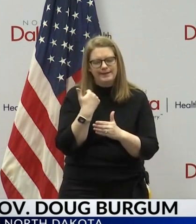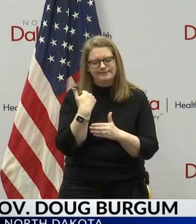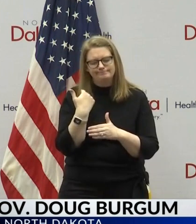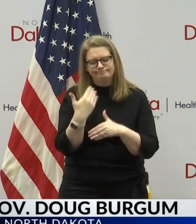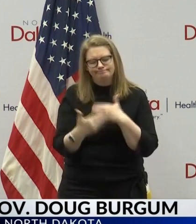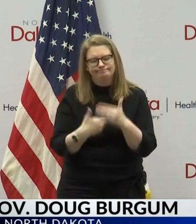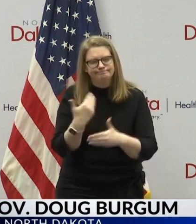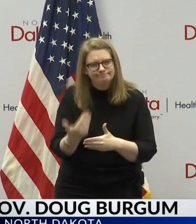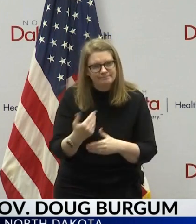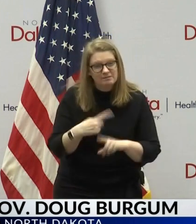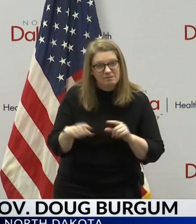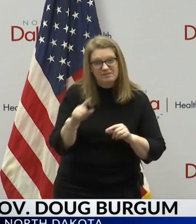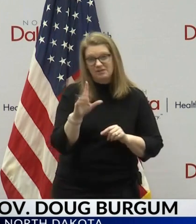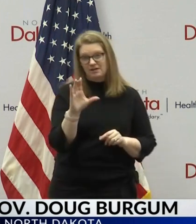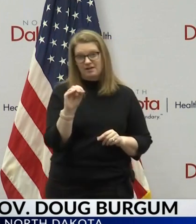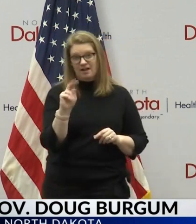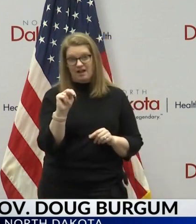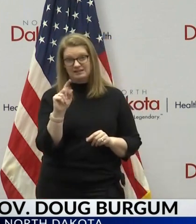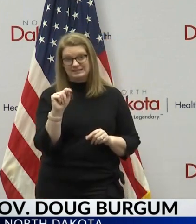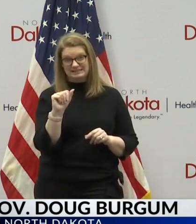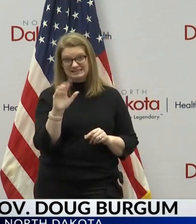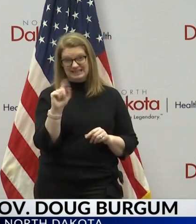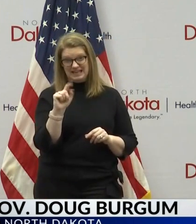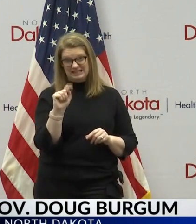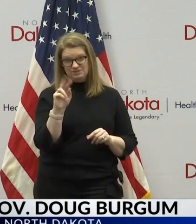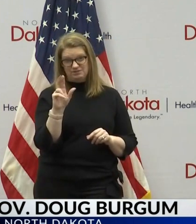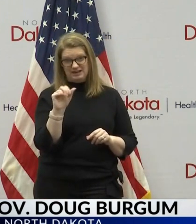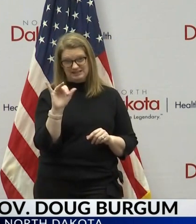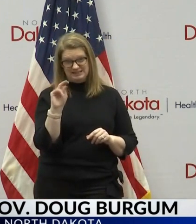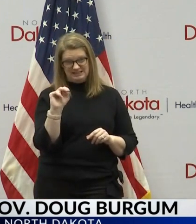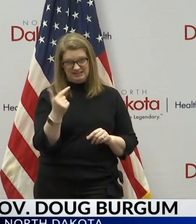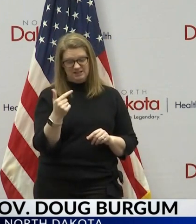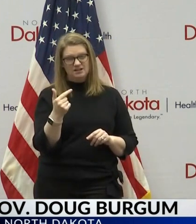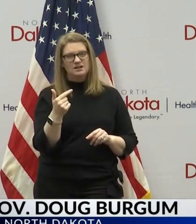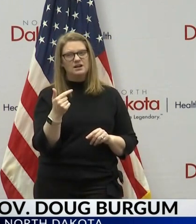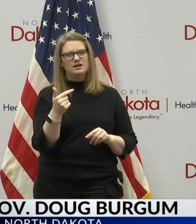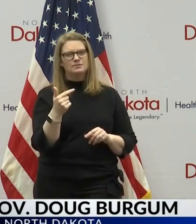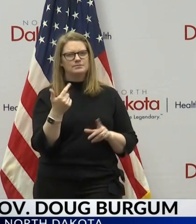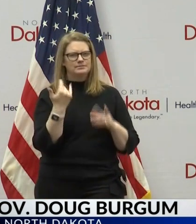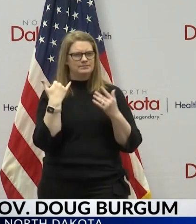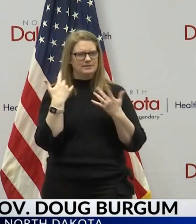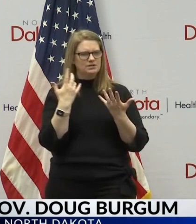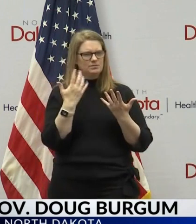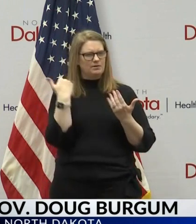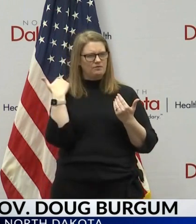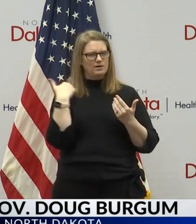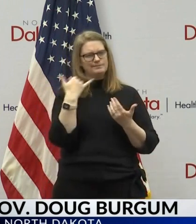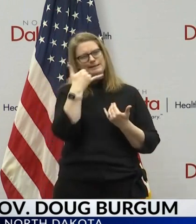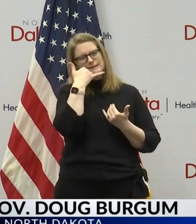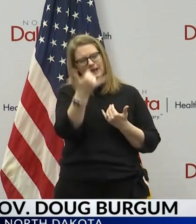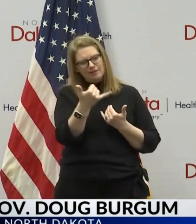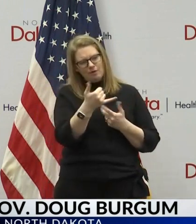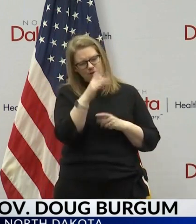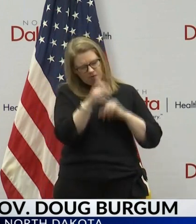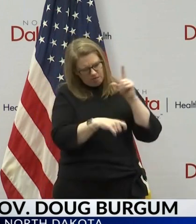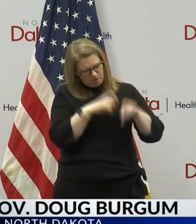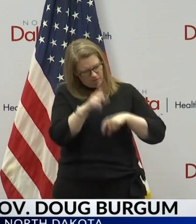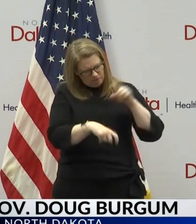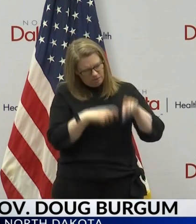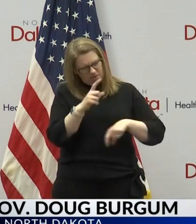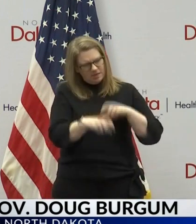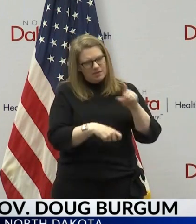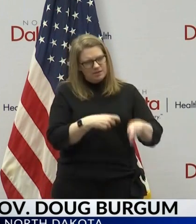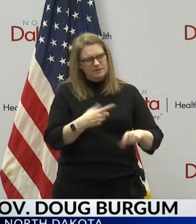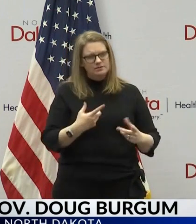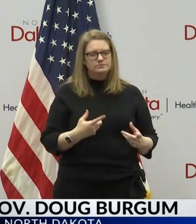forward. But from a contact tracing standpoint, it's largely historically been a telephone and interview approach. We know that